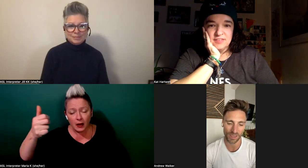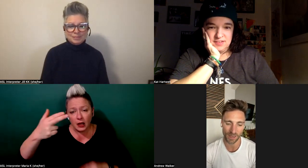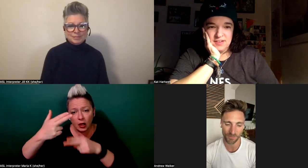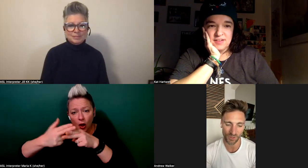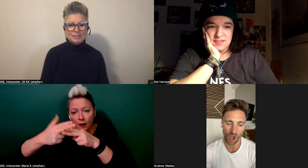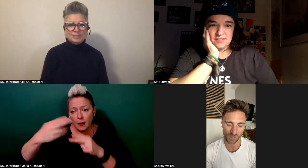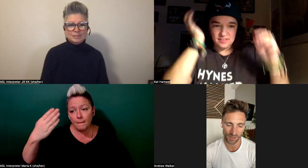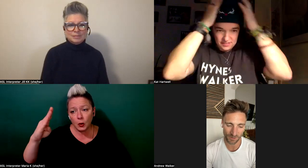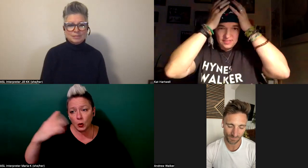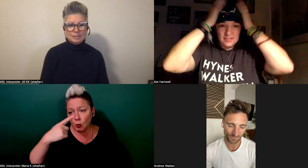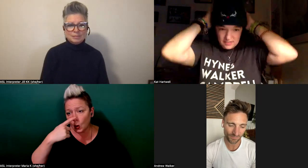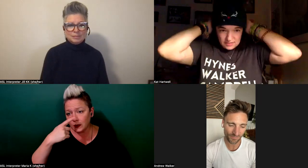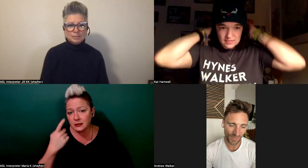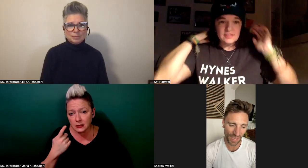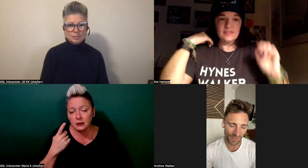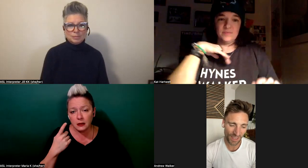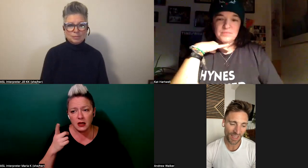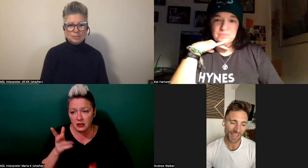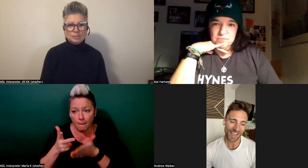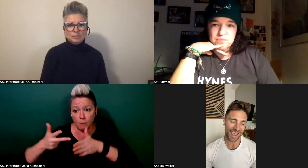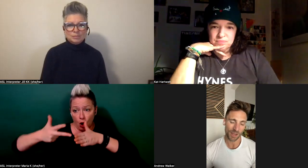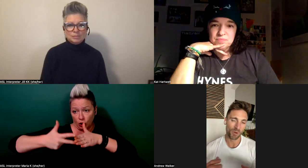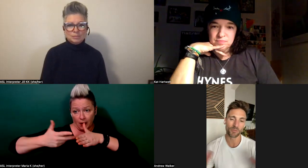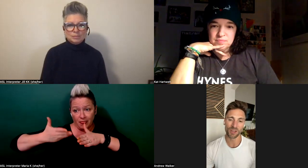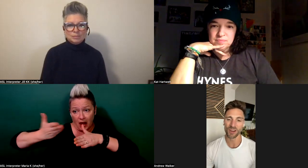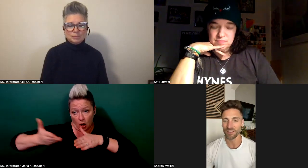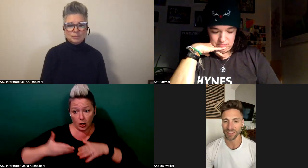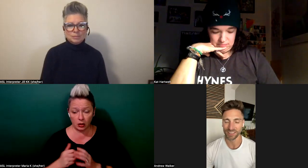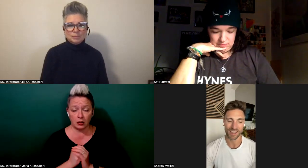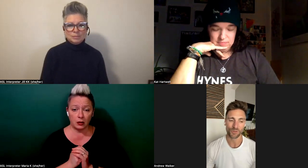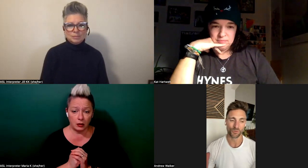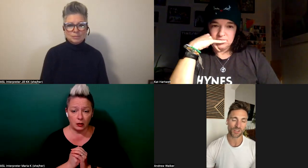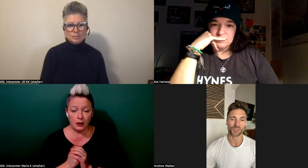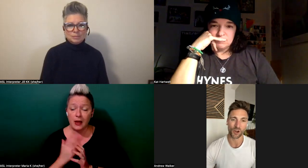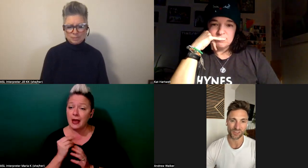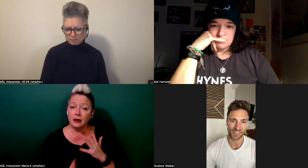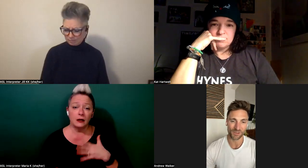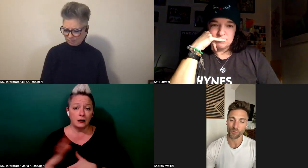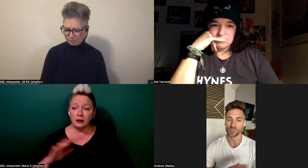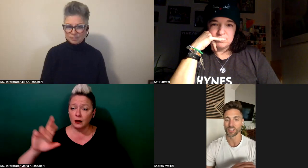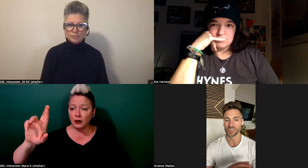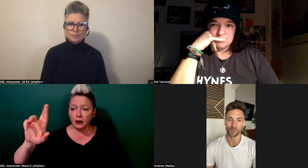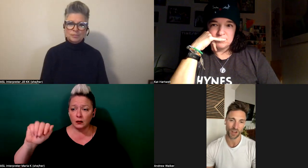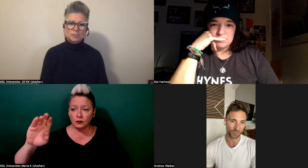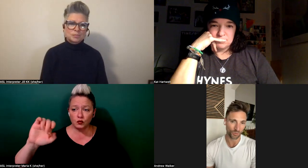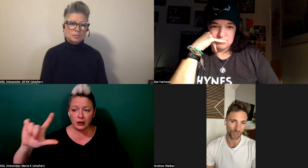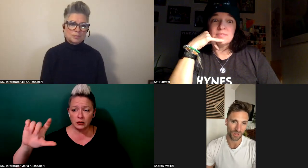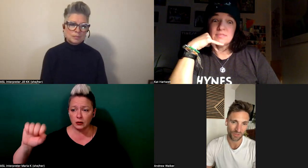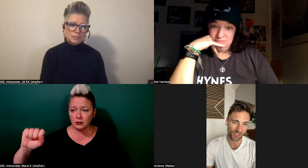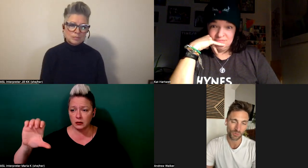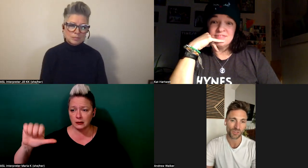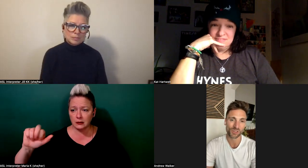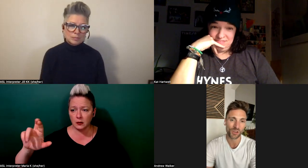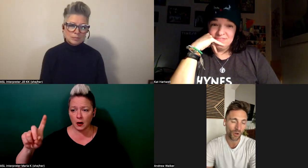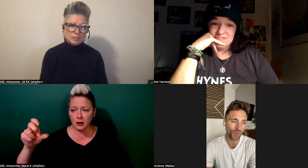of the docks there, and above and beyond everything, Rachel Skarsten was just incredible to work